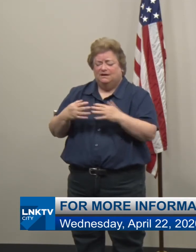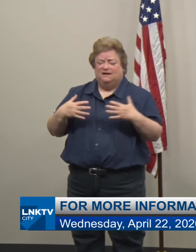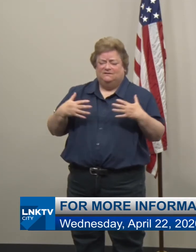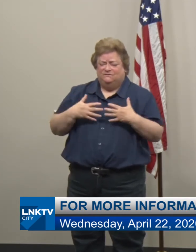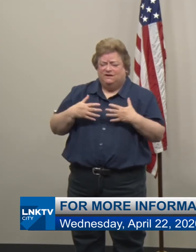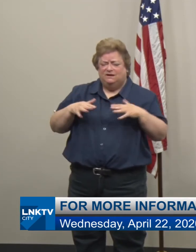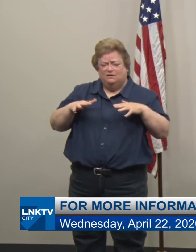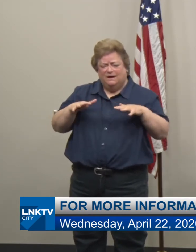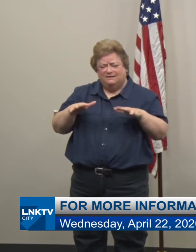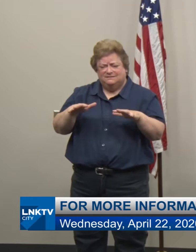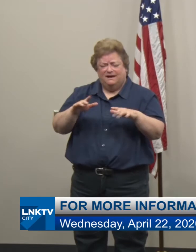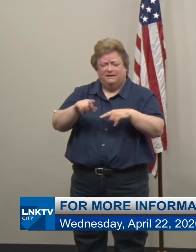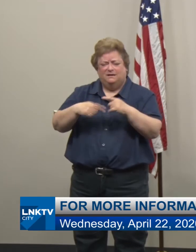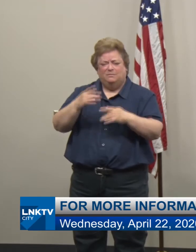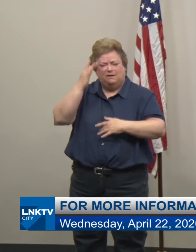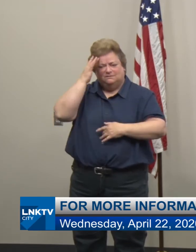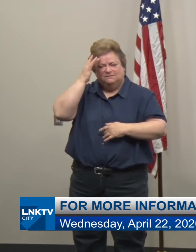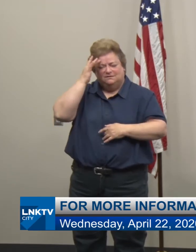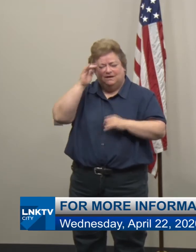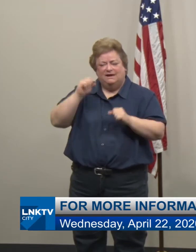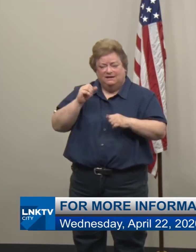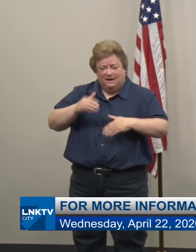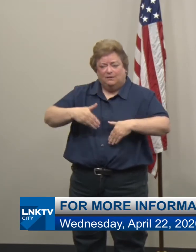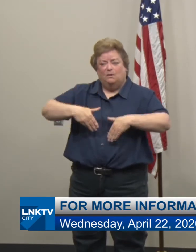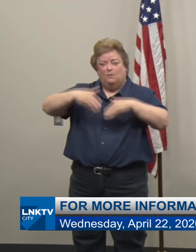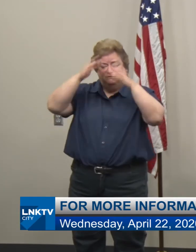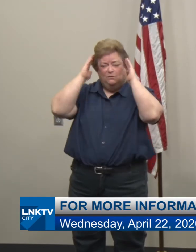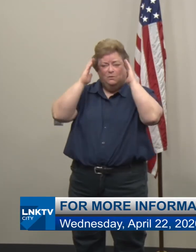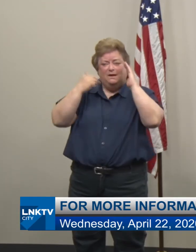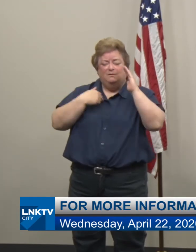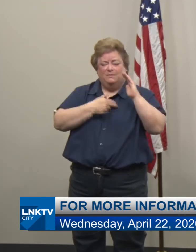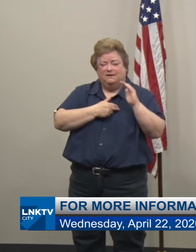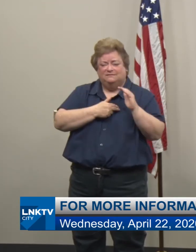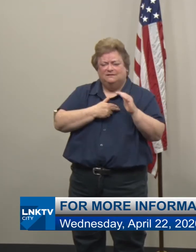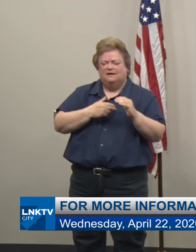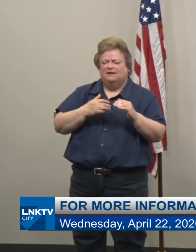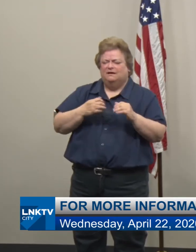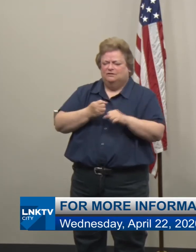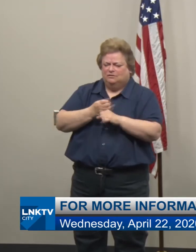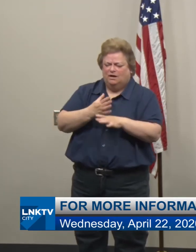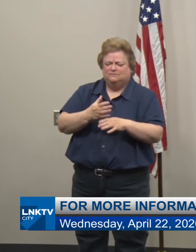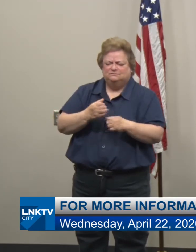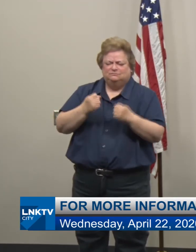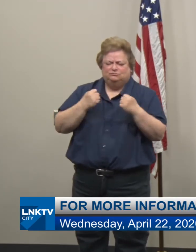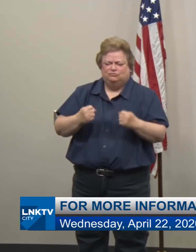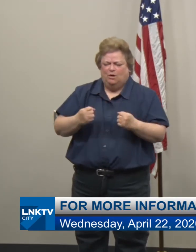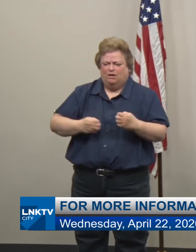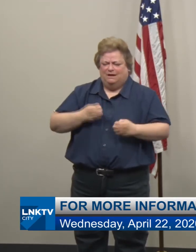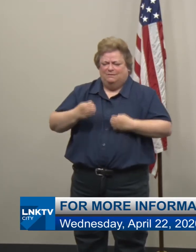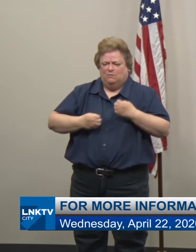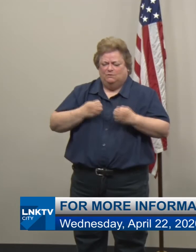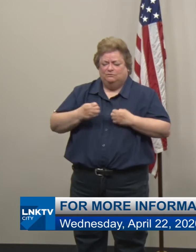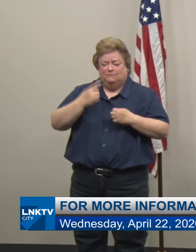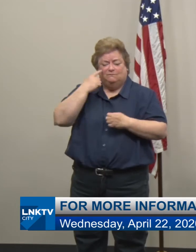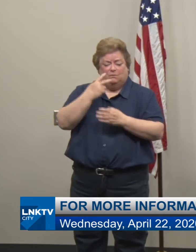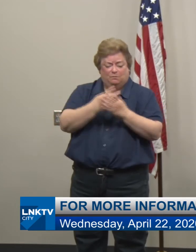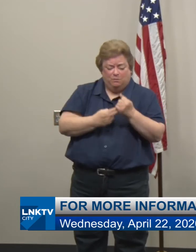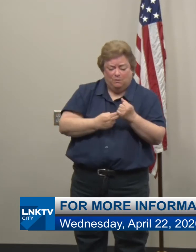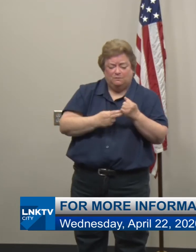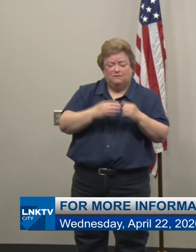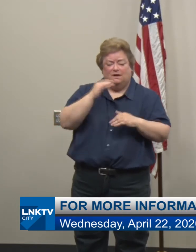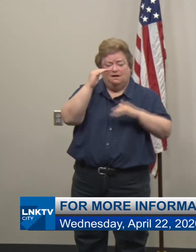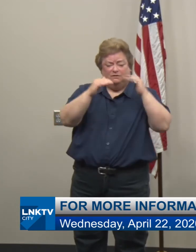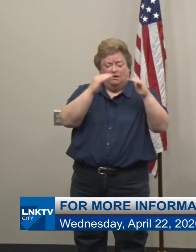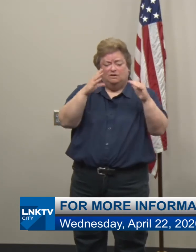anxiety about a disease can overwhelm us at times and cause strong emotions to bubble up, both in adults and in